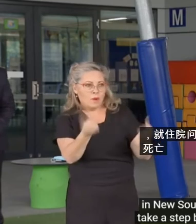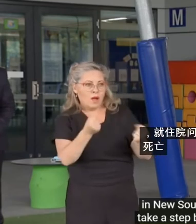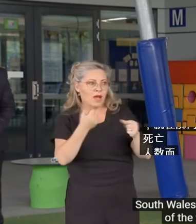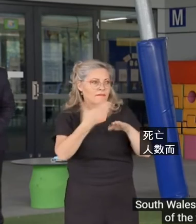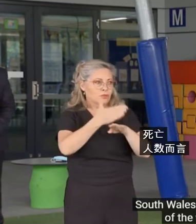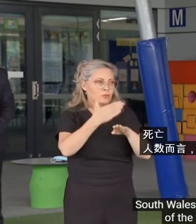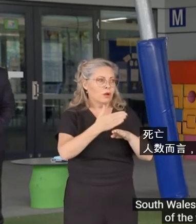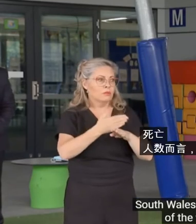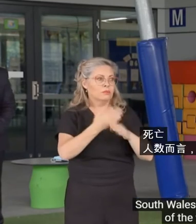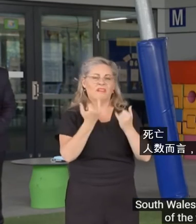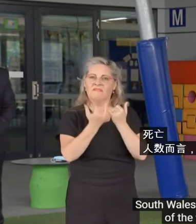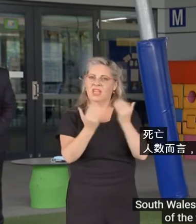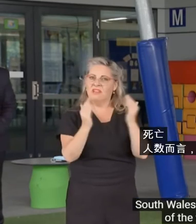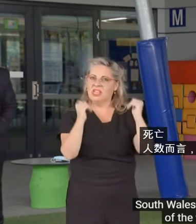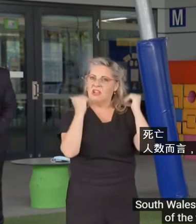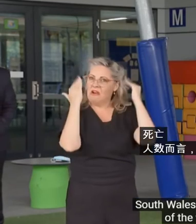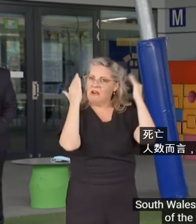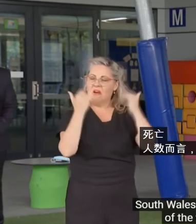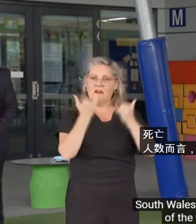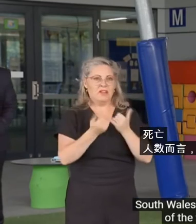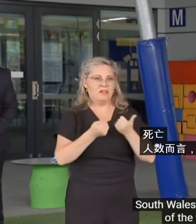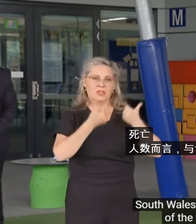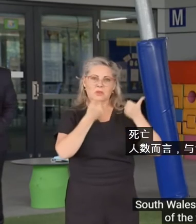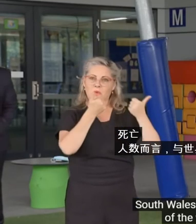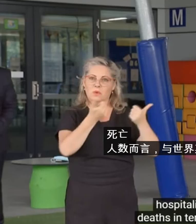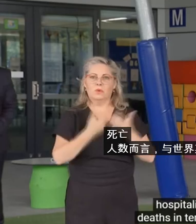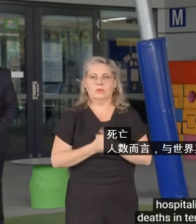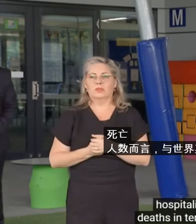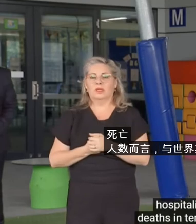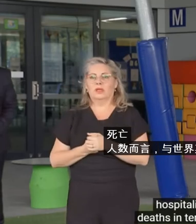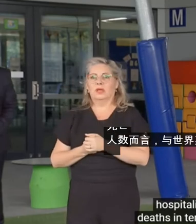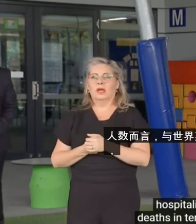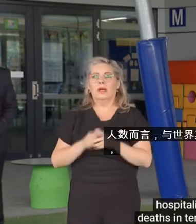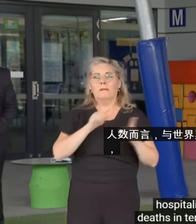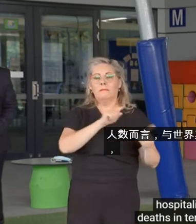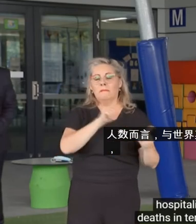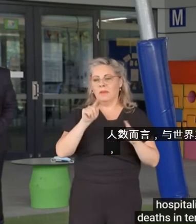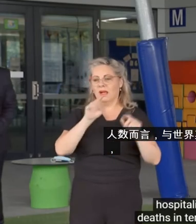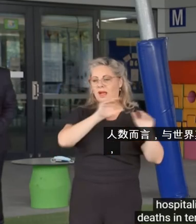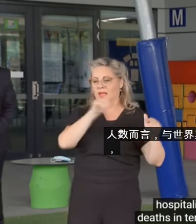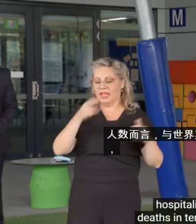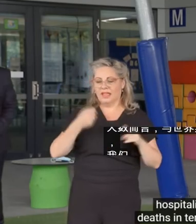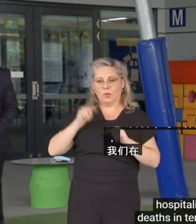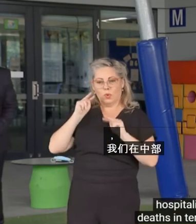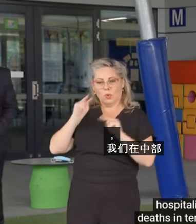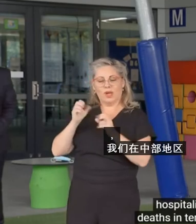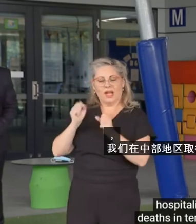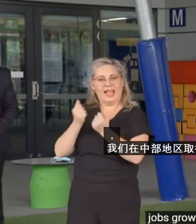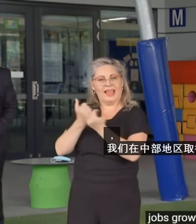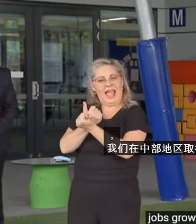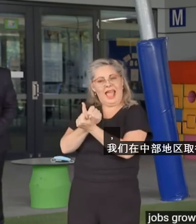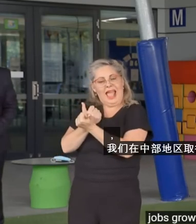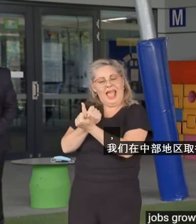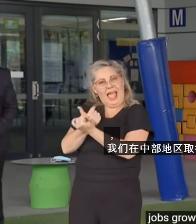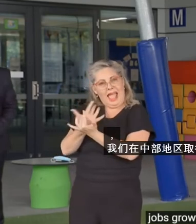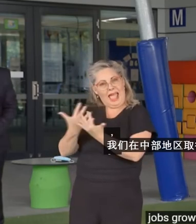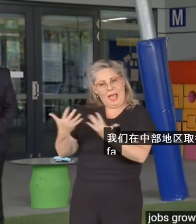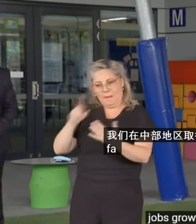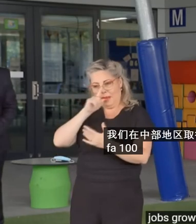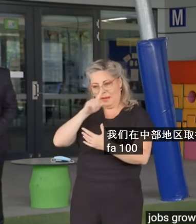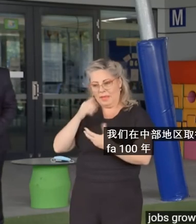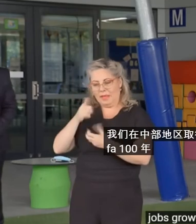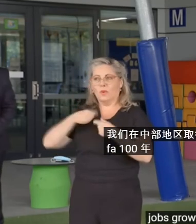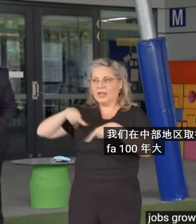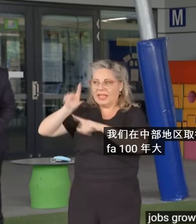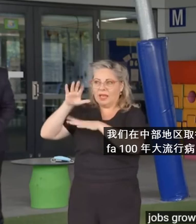deaths, in terms of economic and jobs growth here in our state, we've been incredibly successful